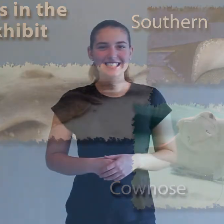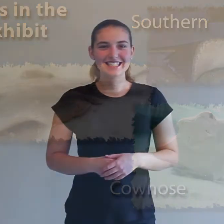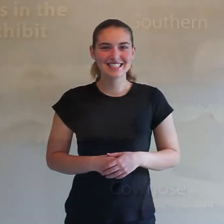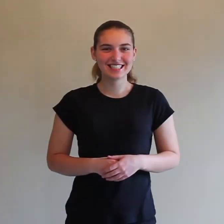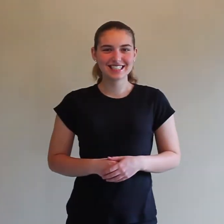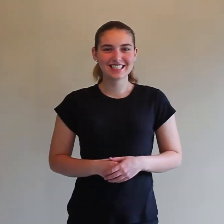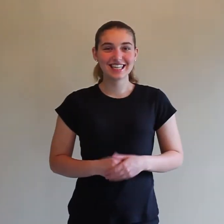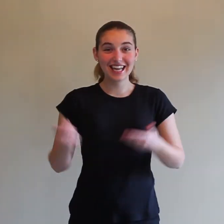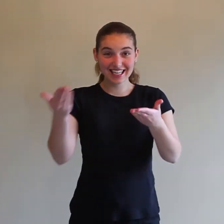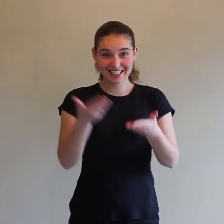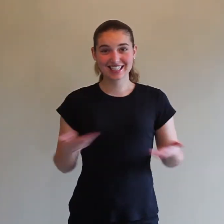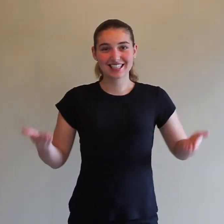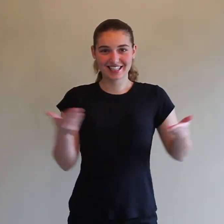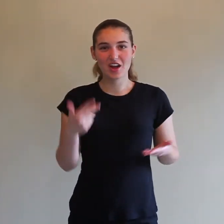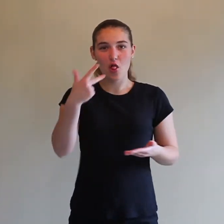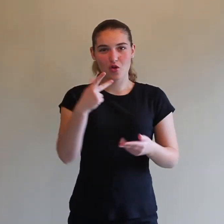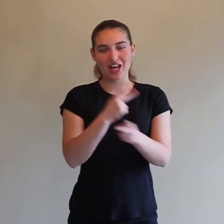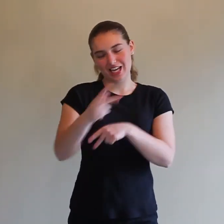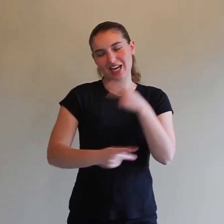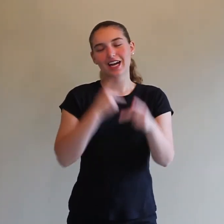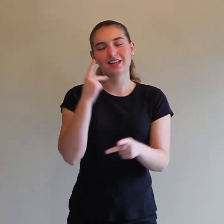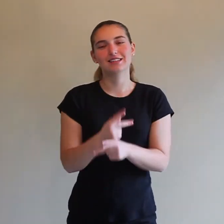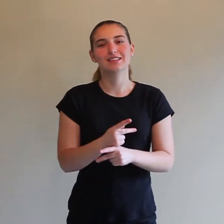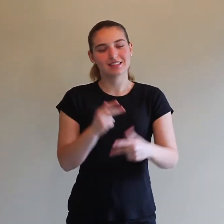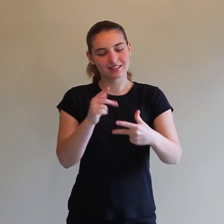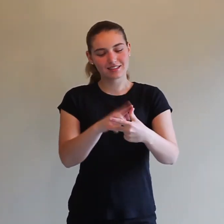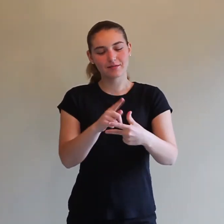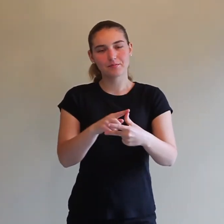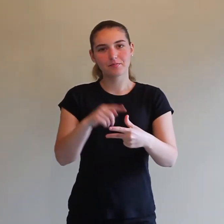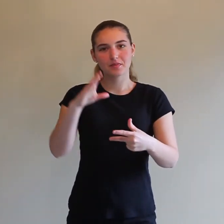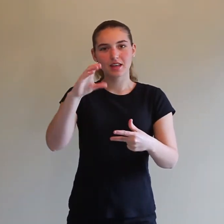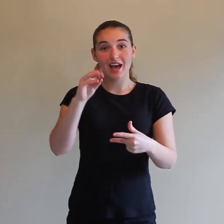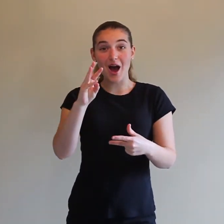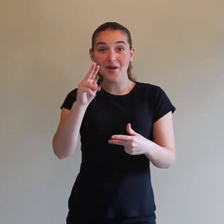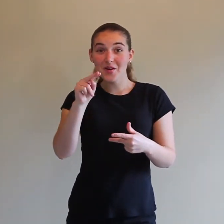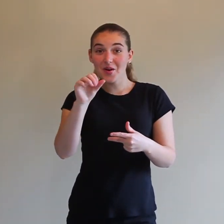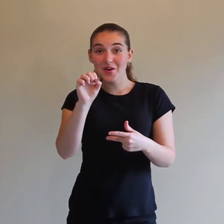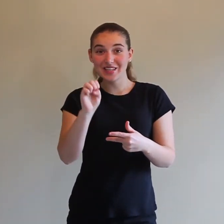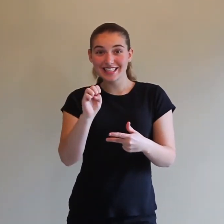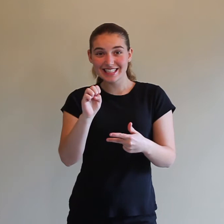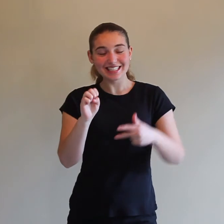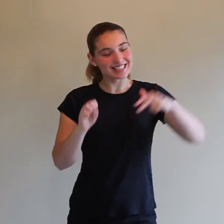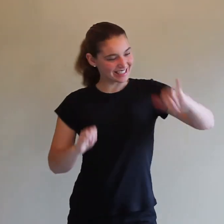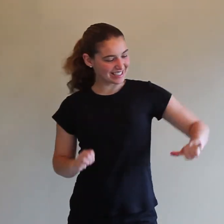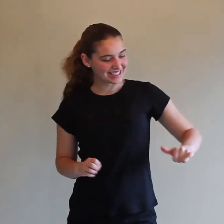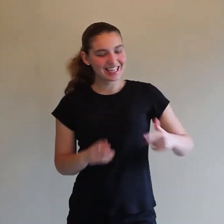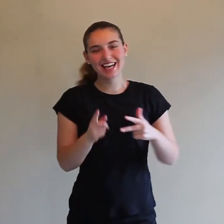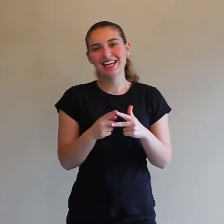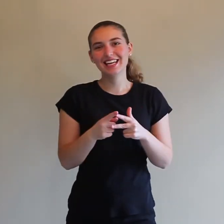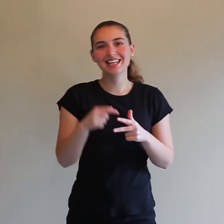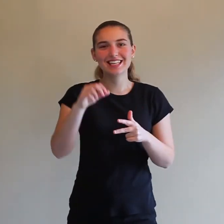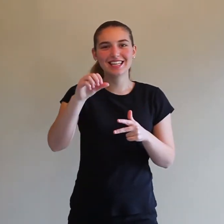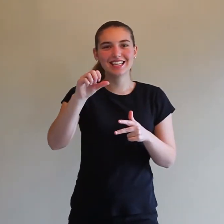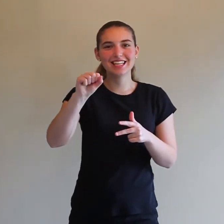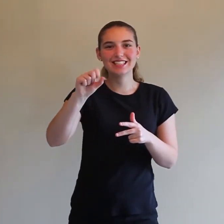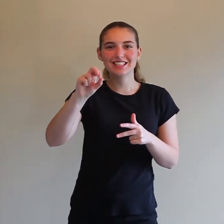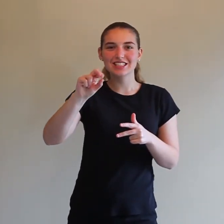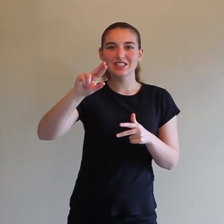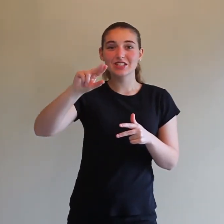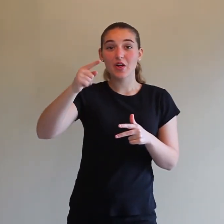In our beach, we have 3 species of stingray: cow-nose stingrays, southern stingrays, and Atlantic